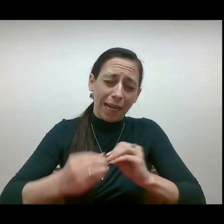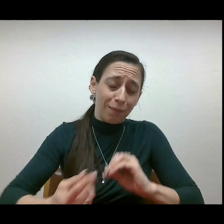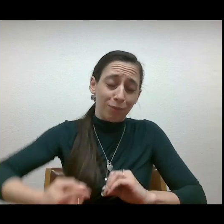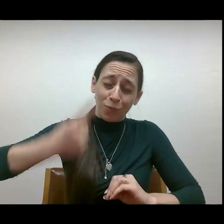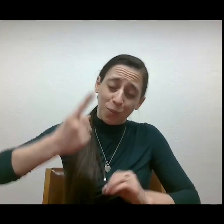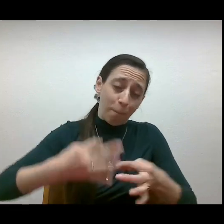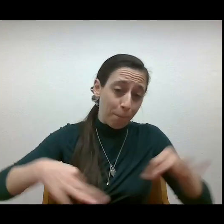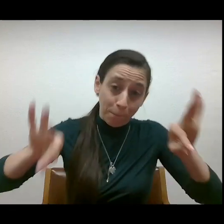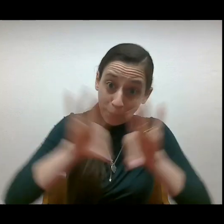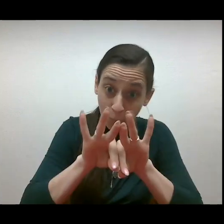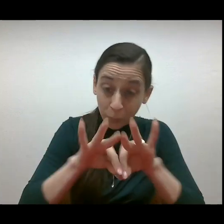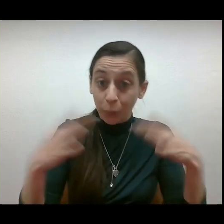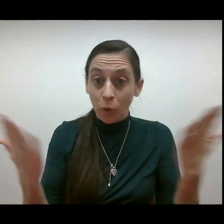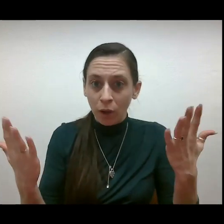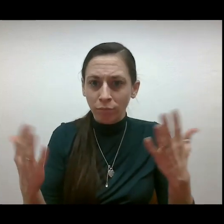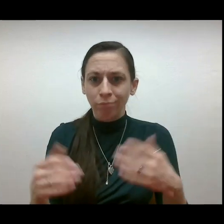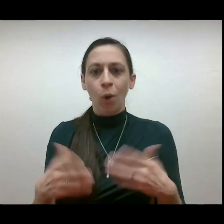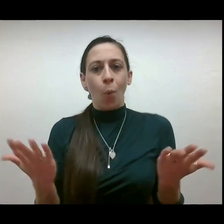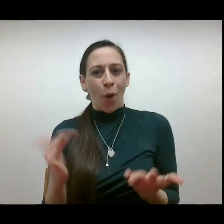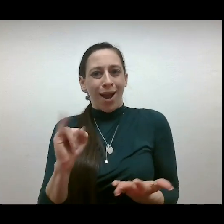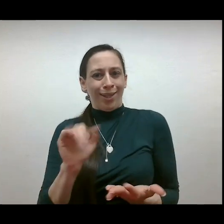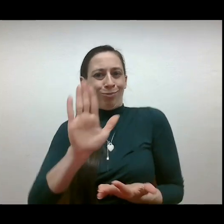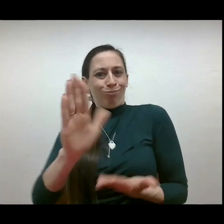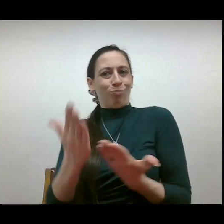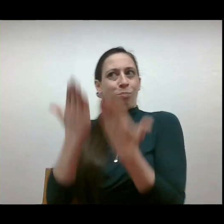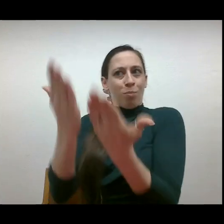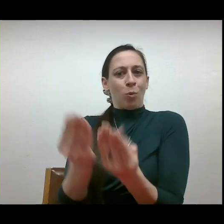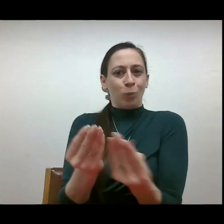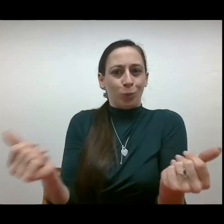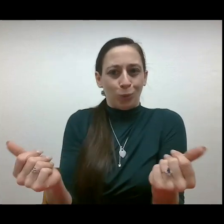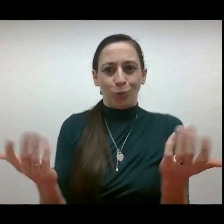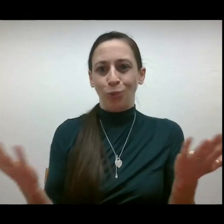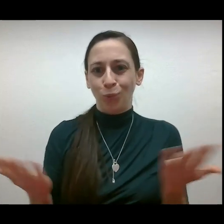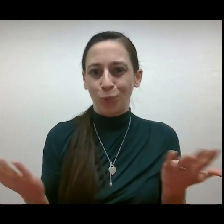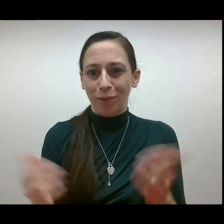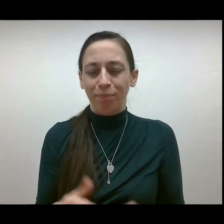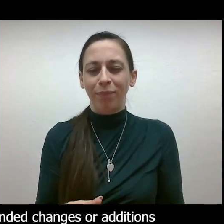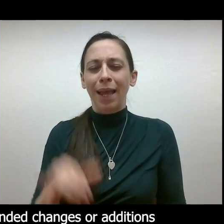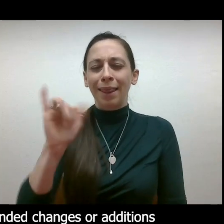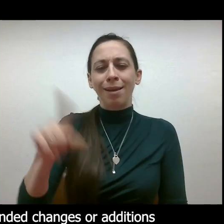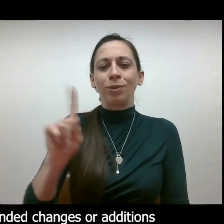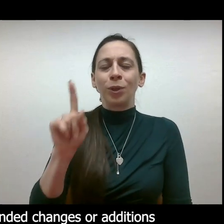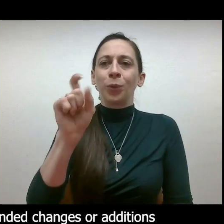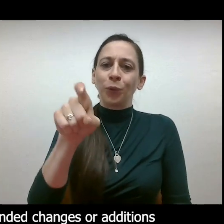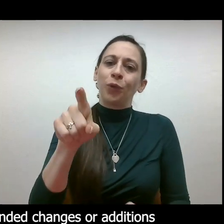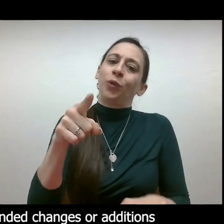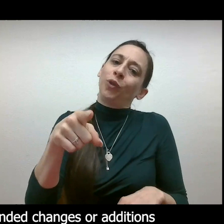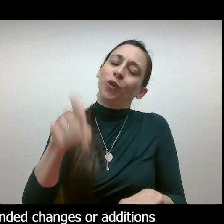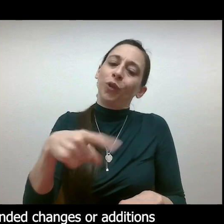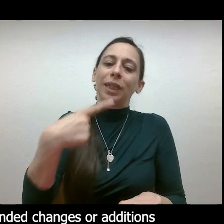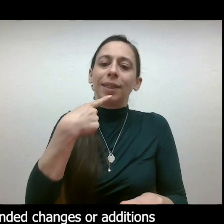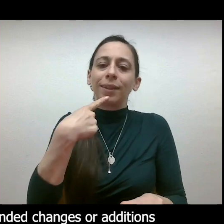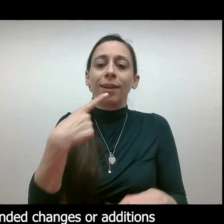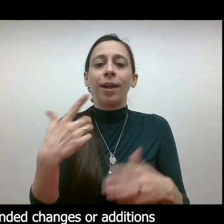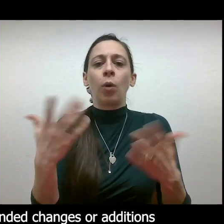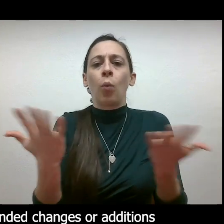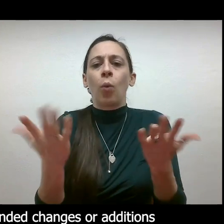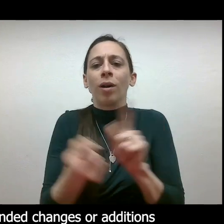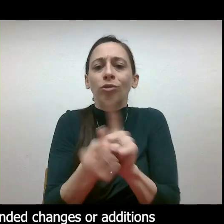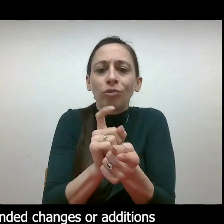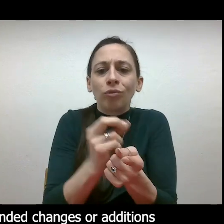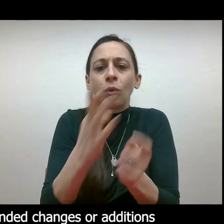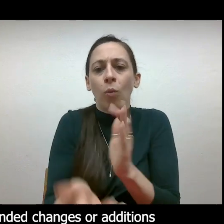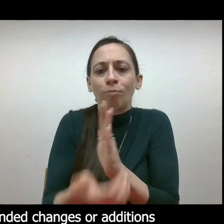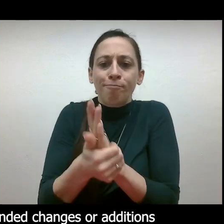So first, the most important piece is, what is your proposed solution? That is where you describe the